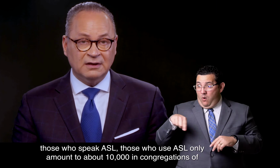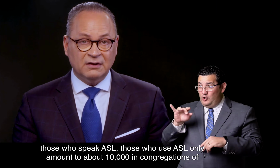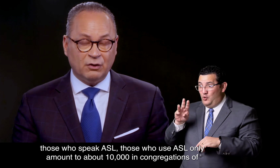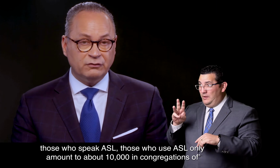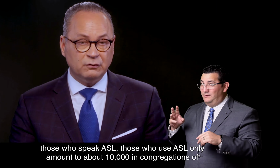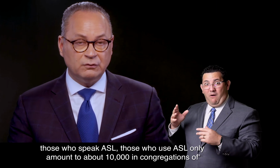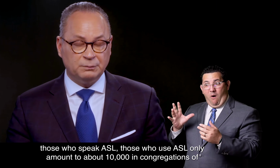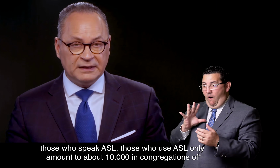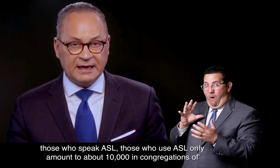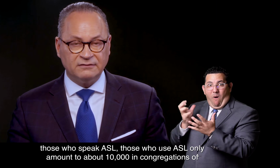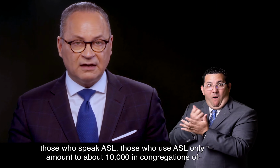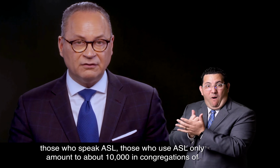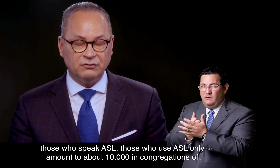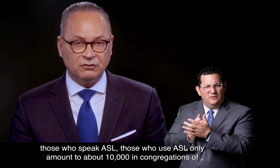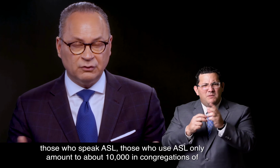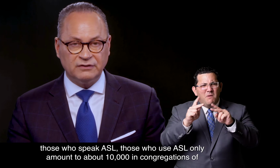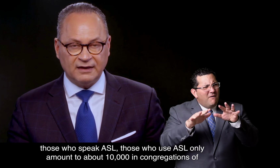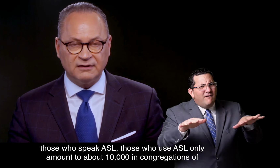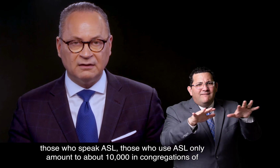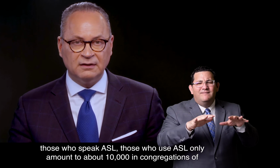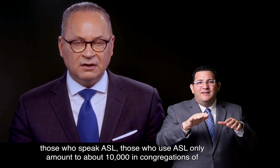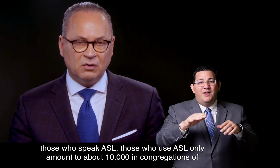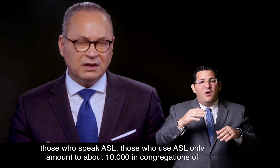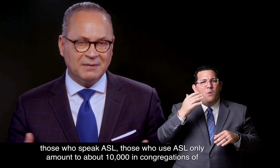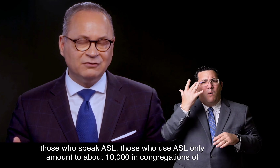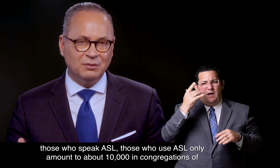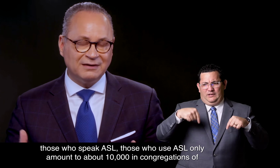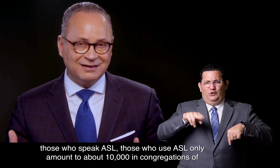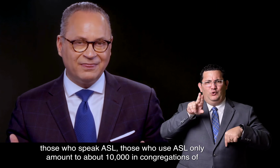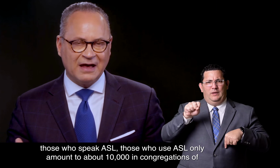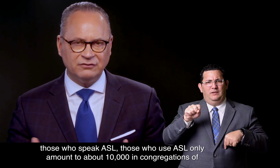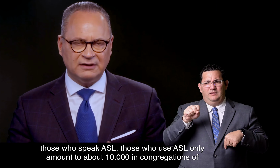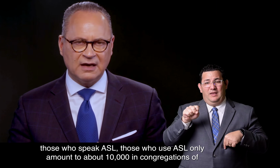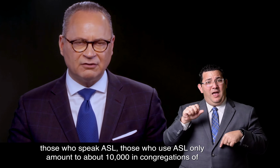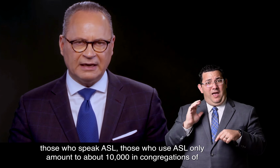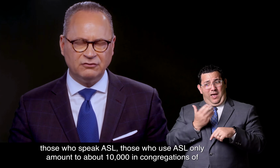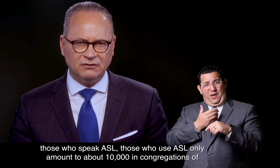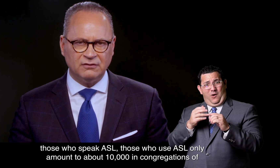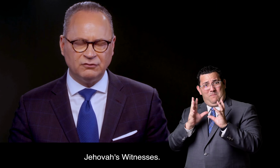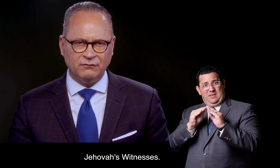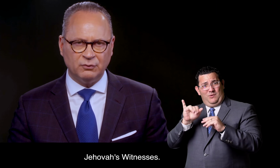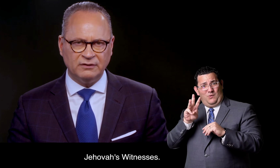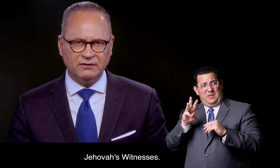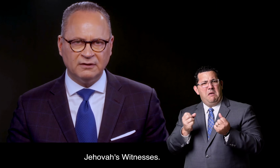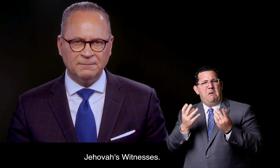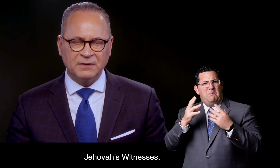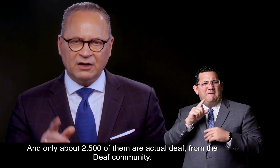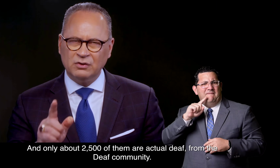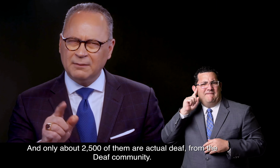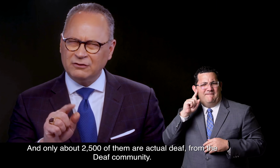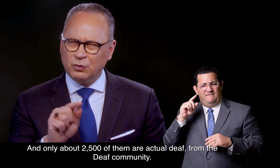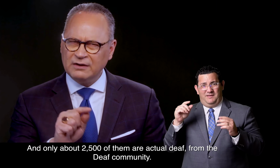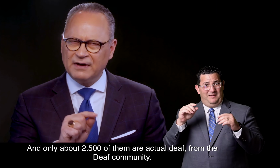country, those who speak ASL, those who use ASL, only amount to about 10,000 in congregations of Jehovah's Witnesses.